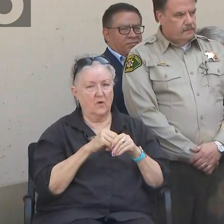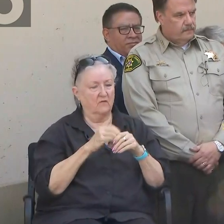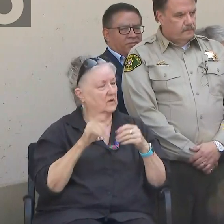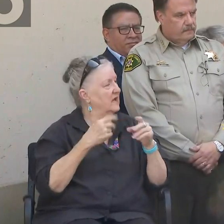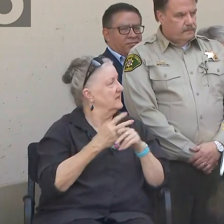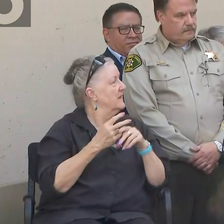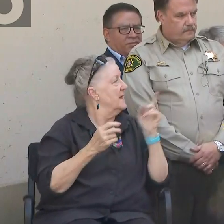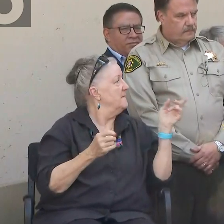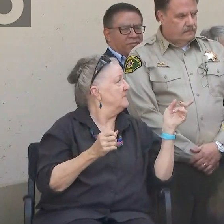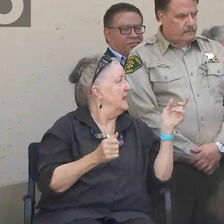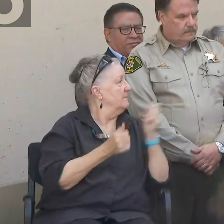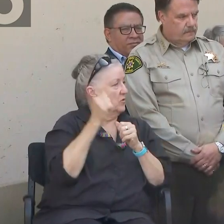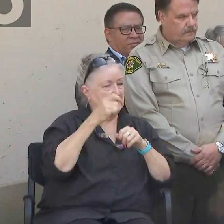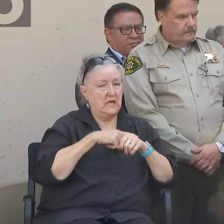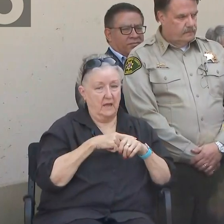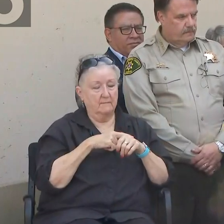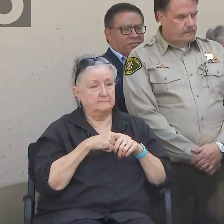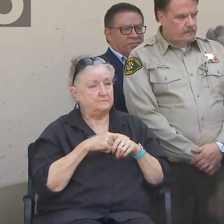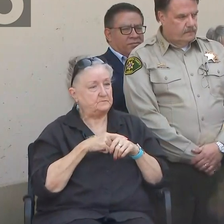usually involve? What kind of escape hatch?